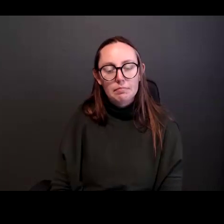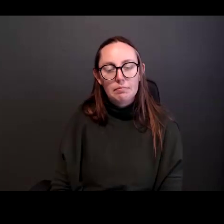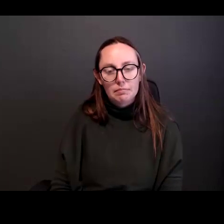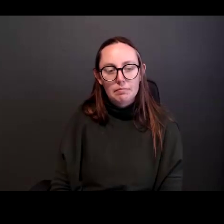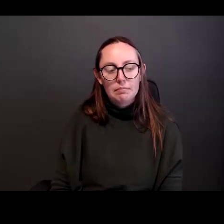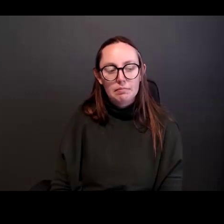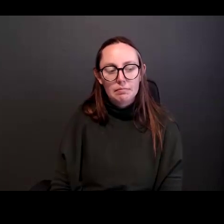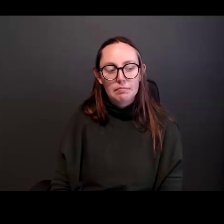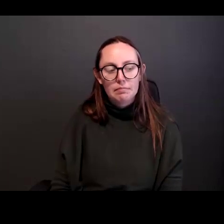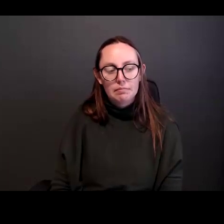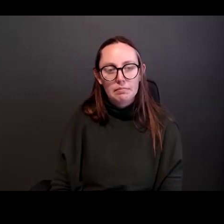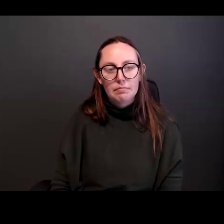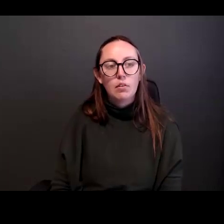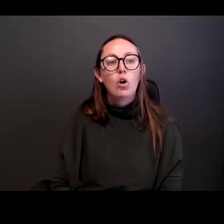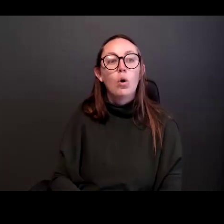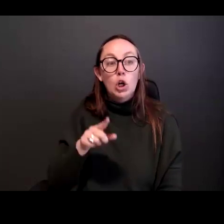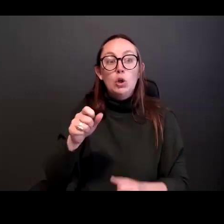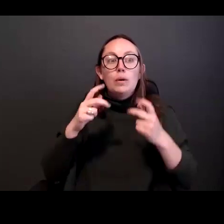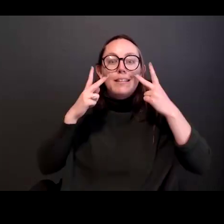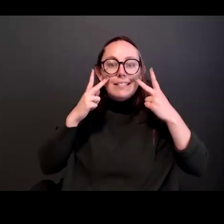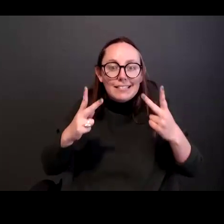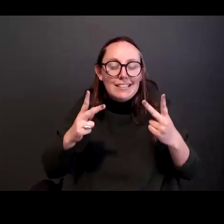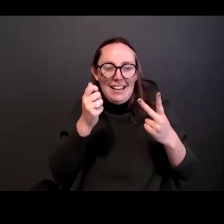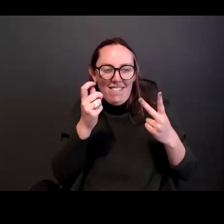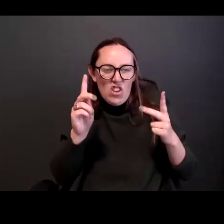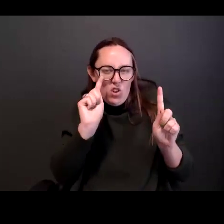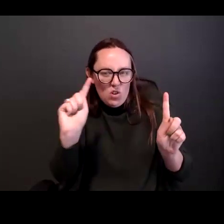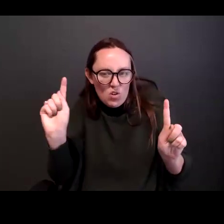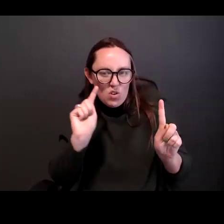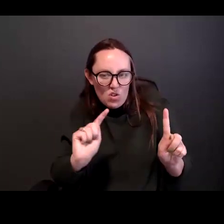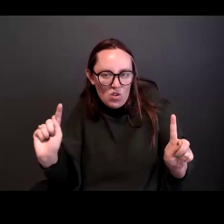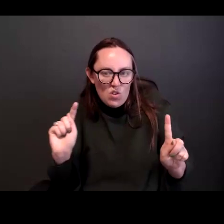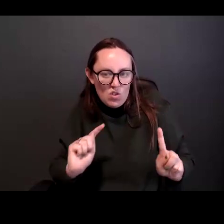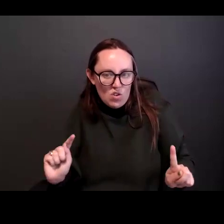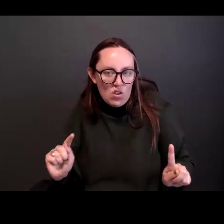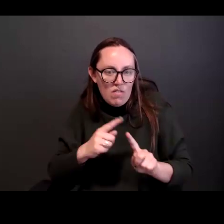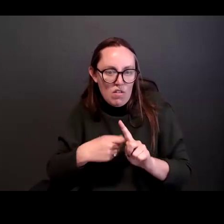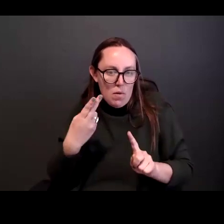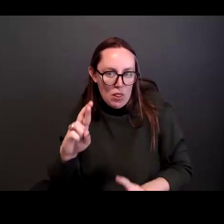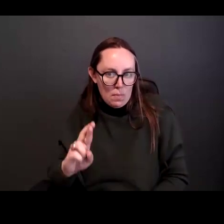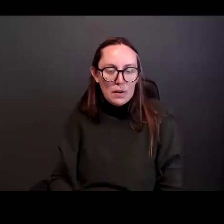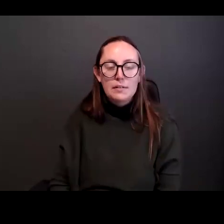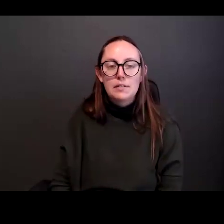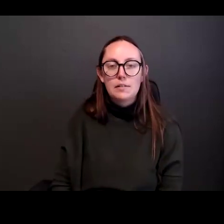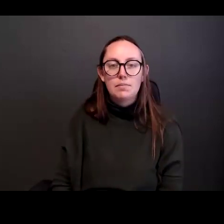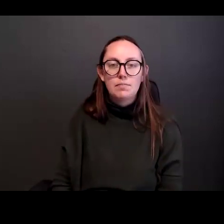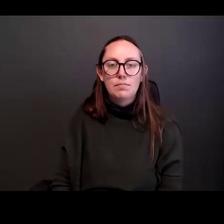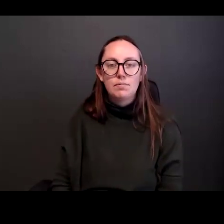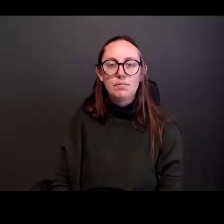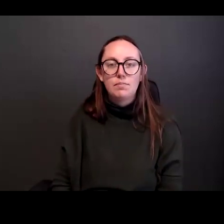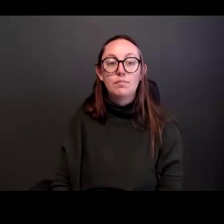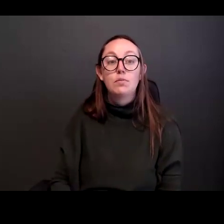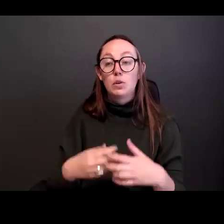in here from the Harlem Renaissance. Now, like I mentioned before, we're gonna do a monologue project.